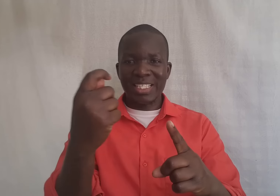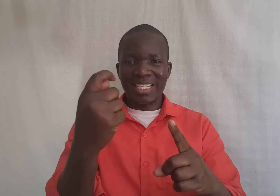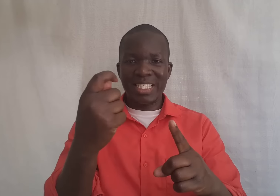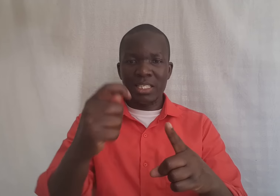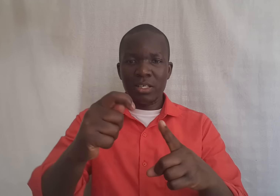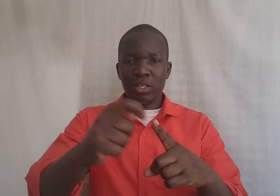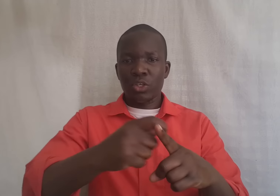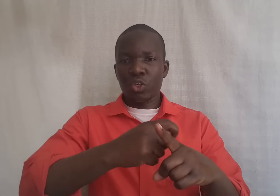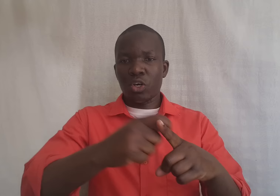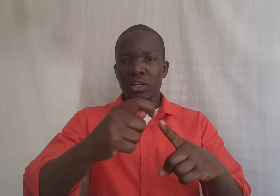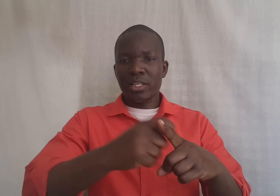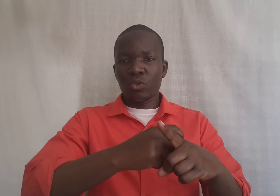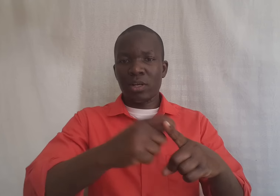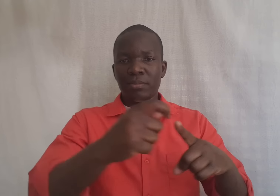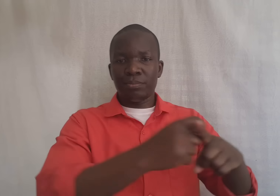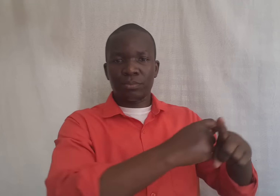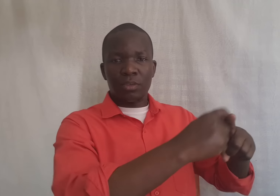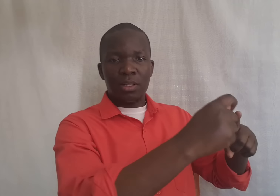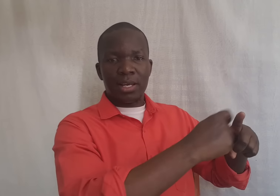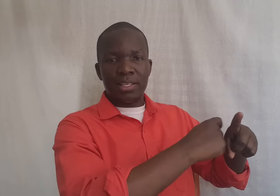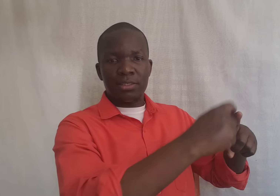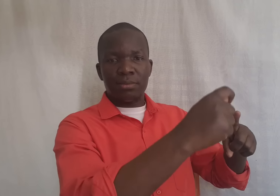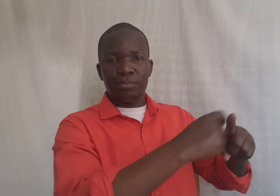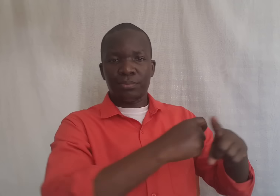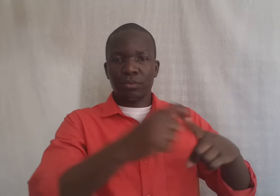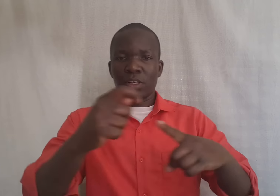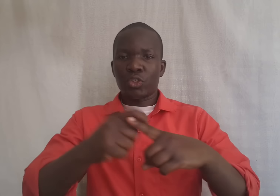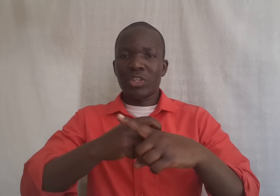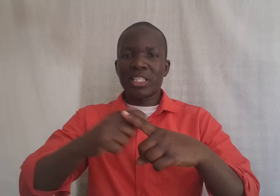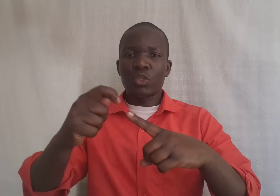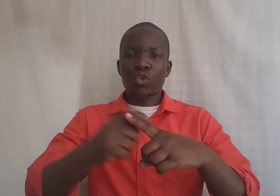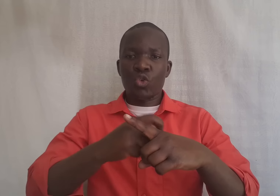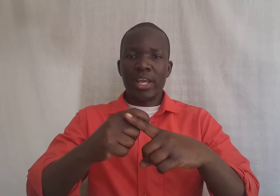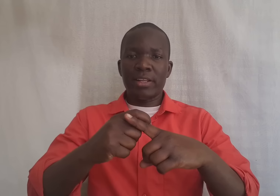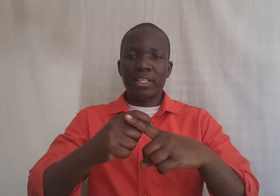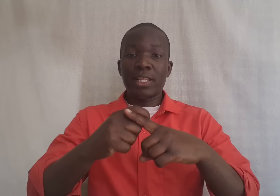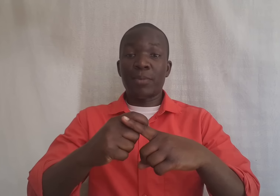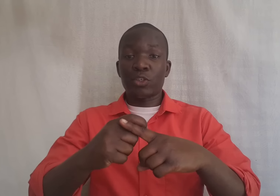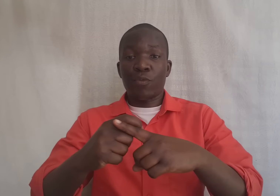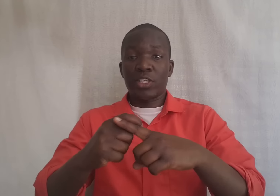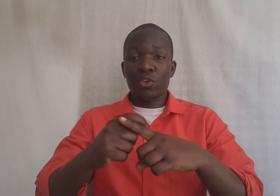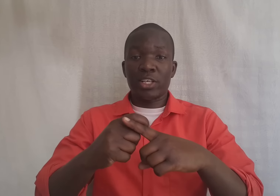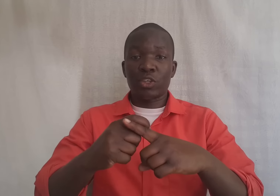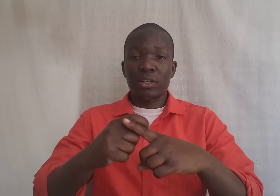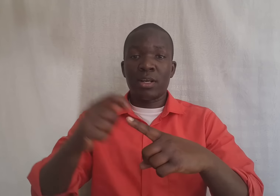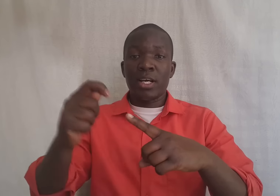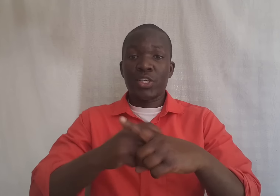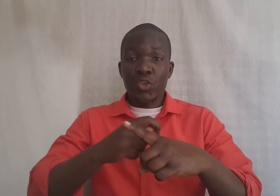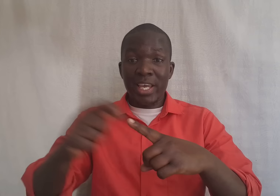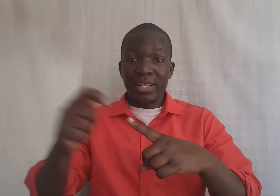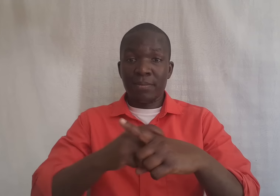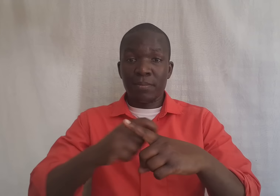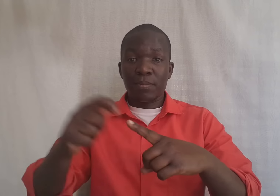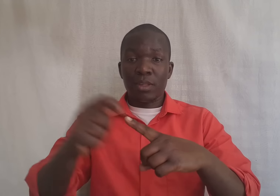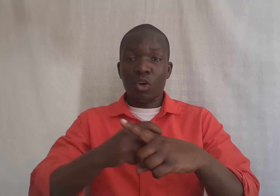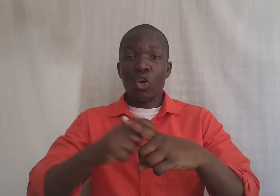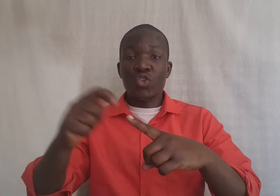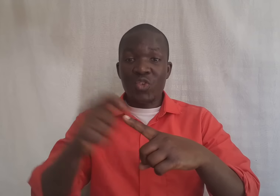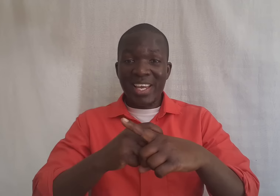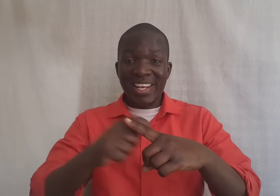letter T. So this one, like this. So this is to train. This is the place of articulation. Train or